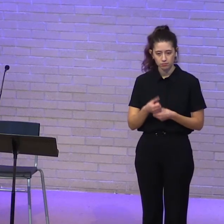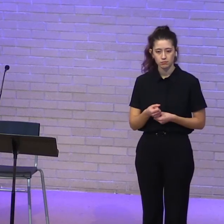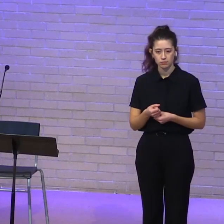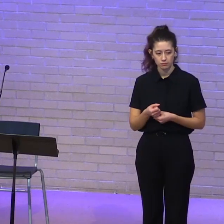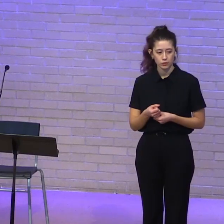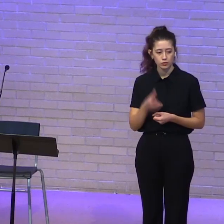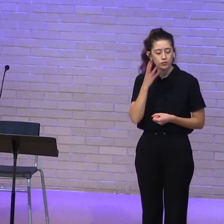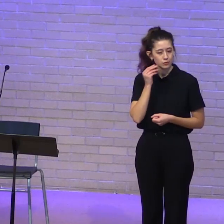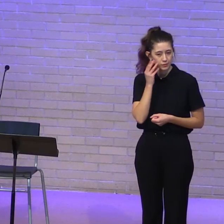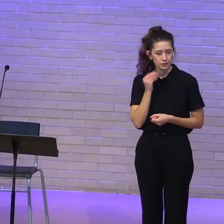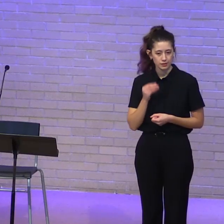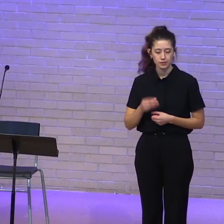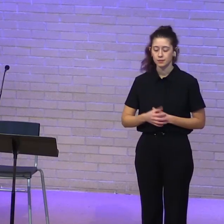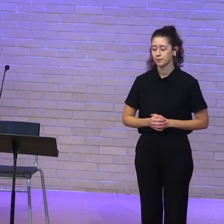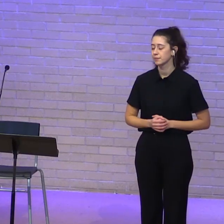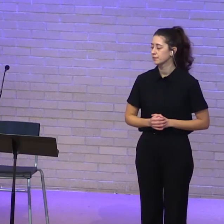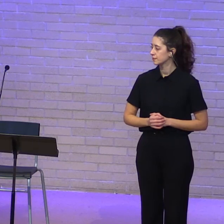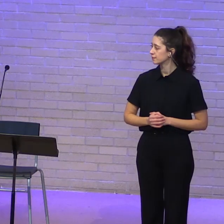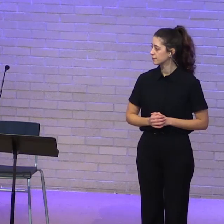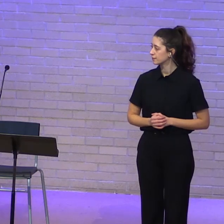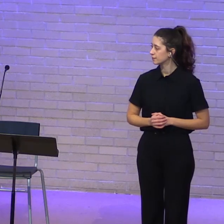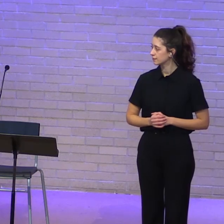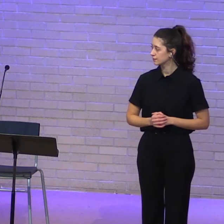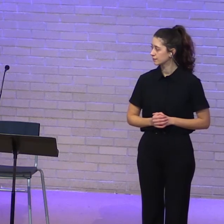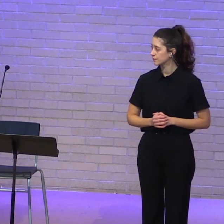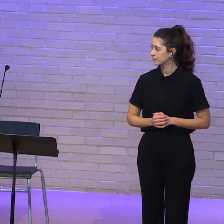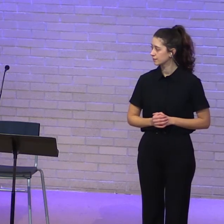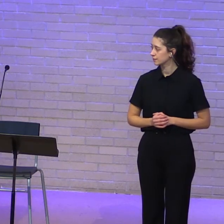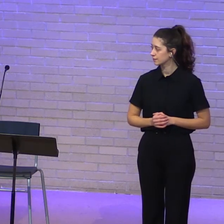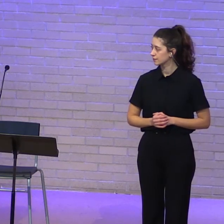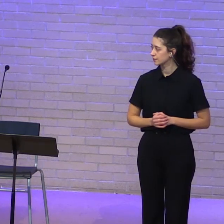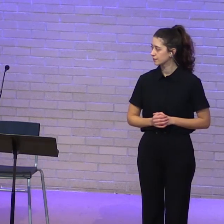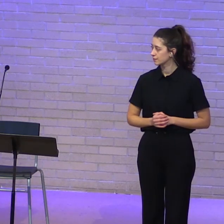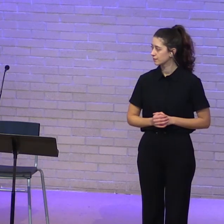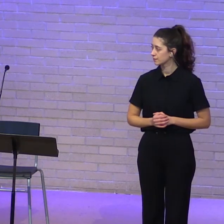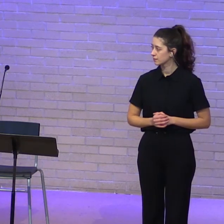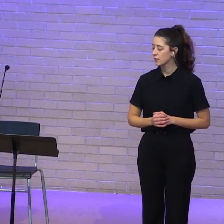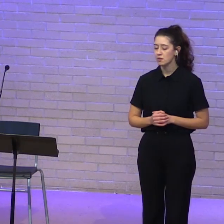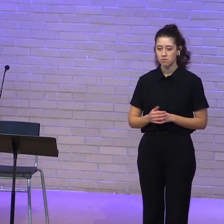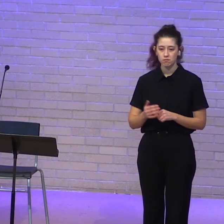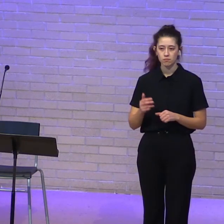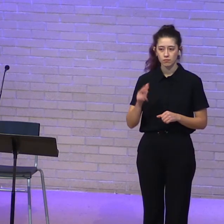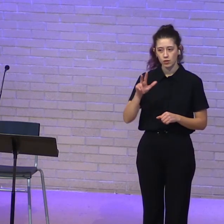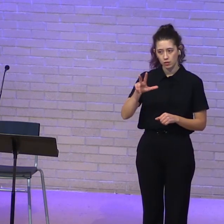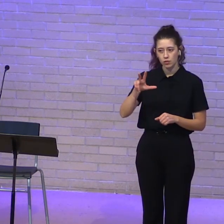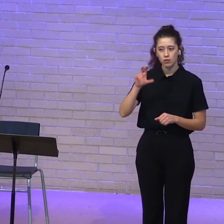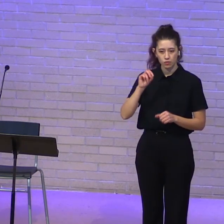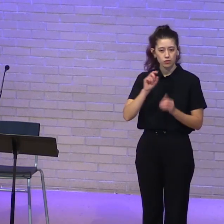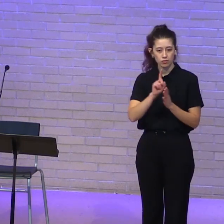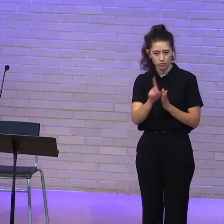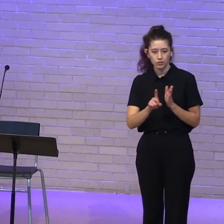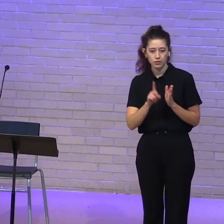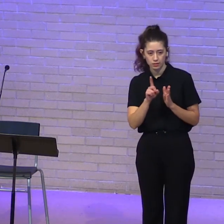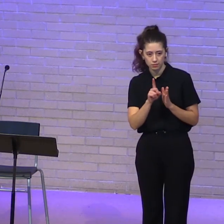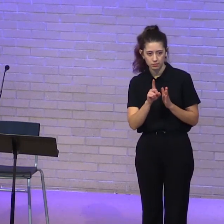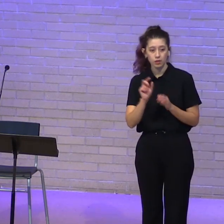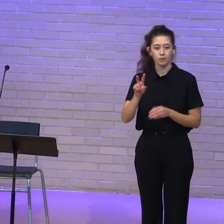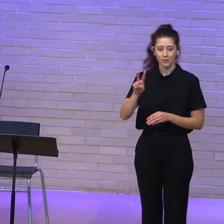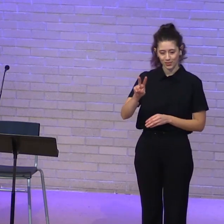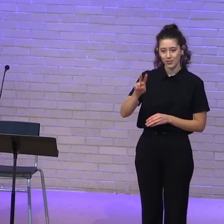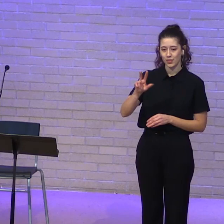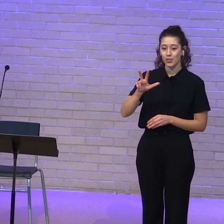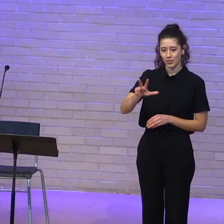our storytellers on stage this morning. And for the next 30 minutes or so, if you'll put away the outside